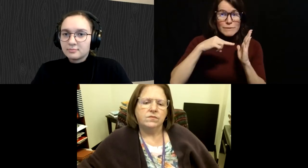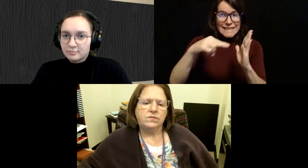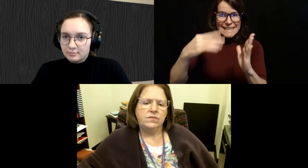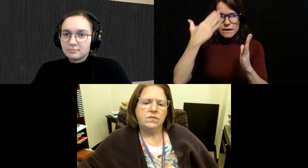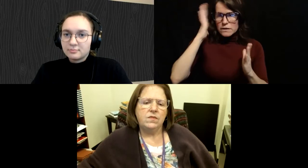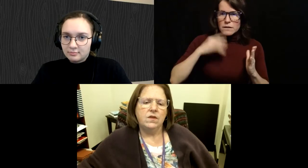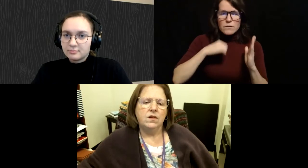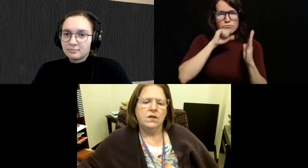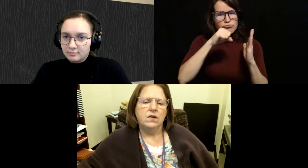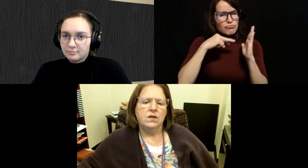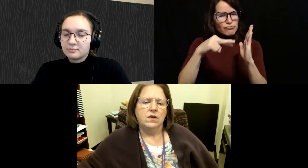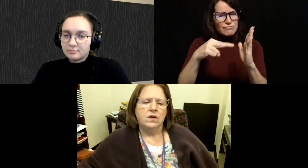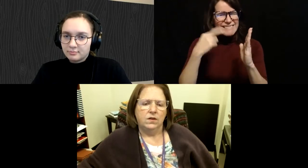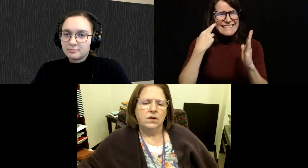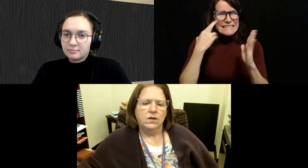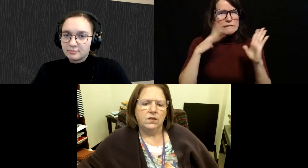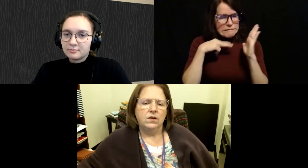eyes, I struggle reading.